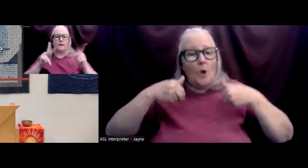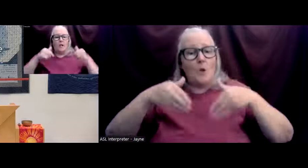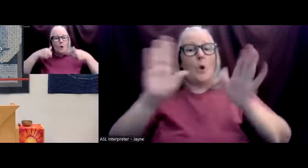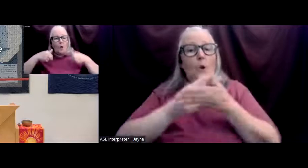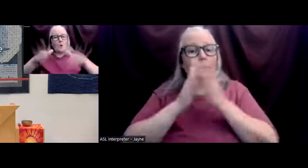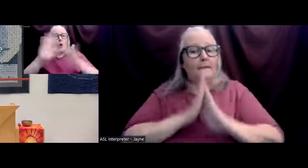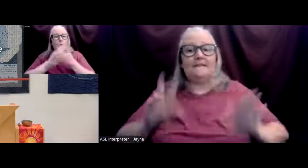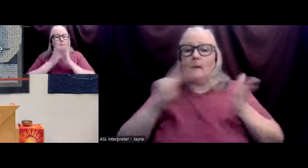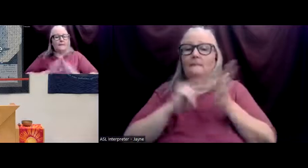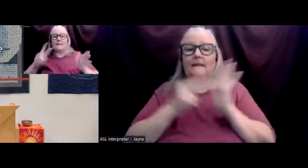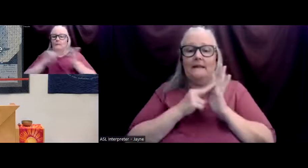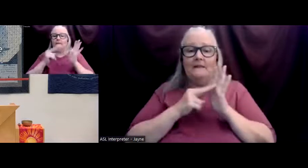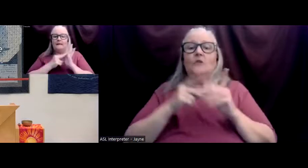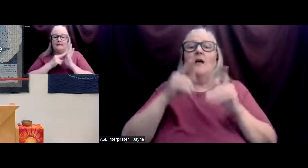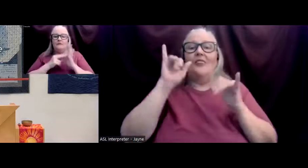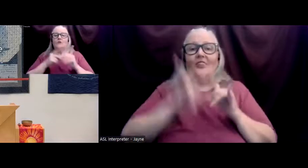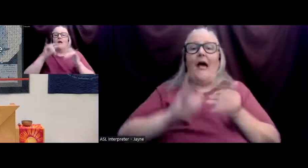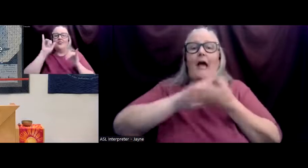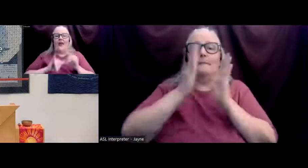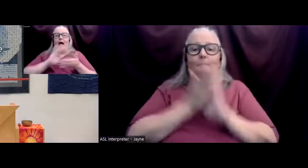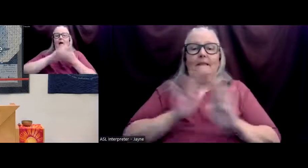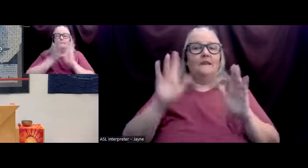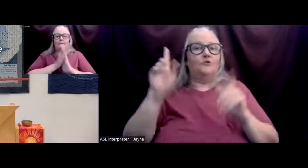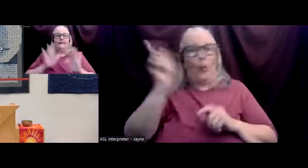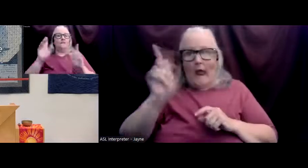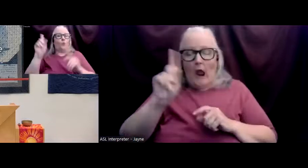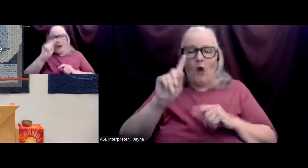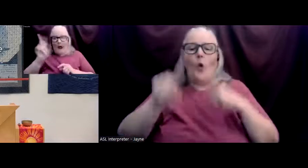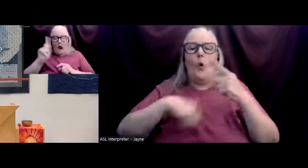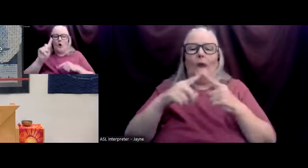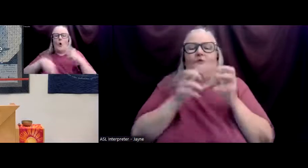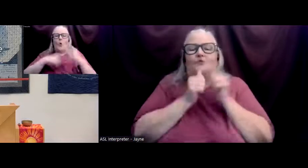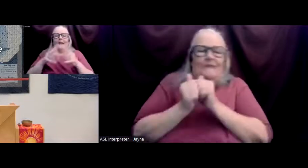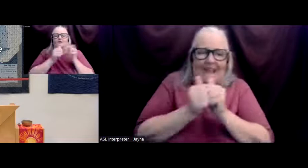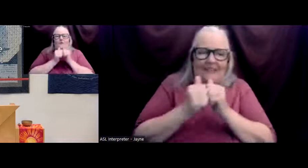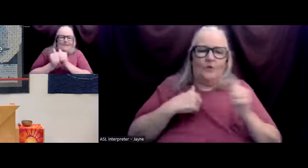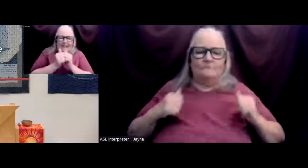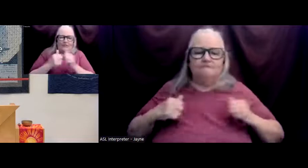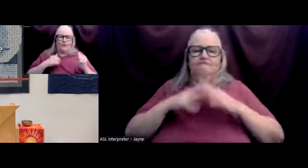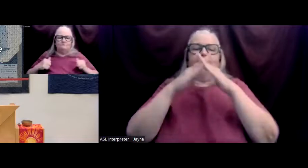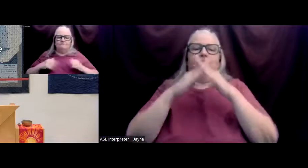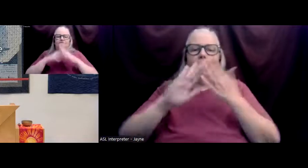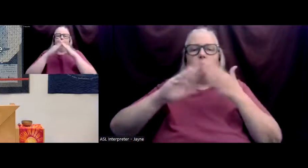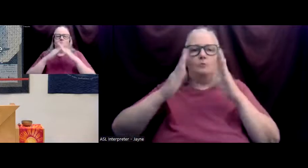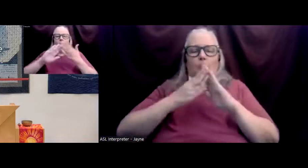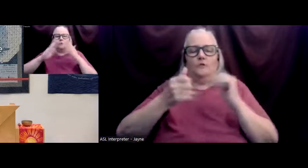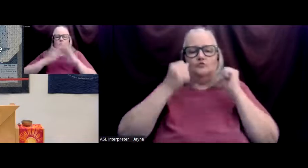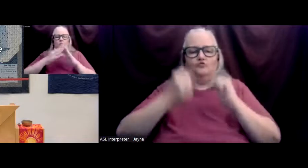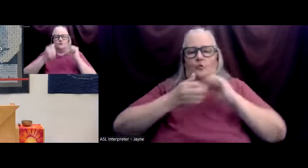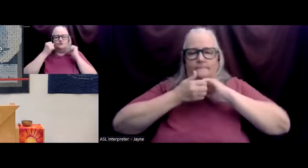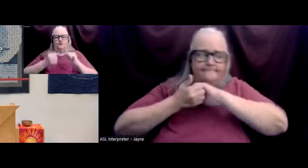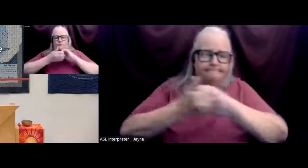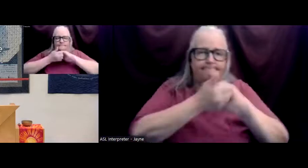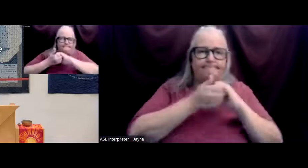mean go in the peace that is created when together we build communities of true solidarity, deep